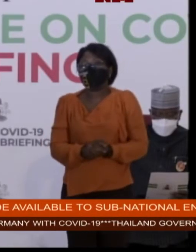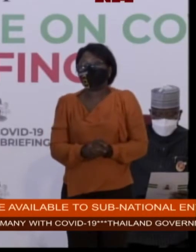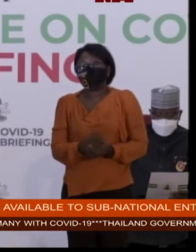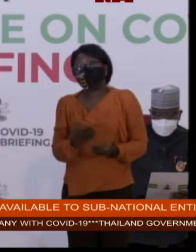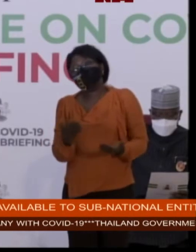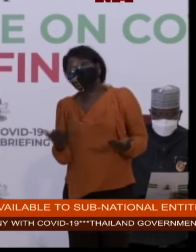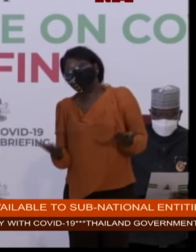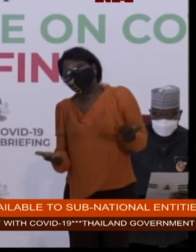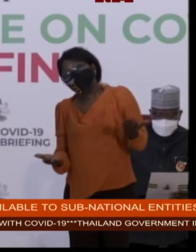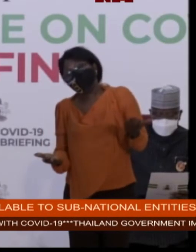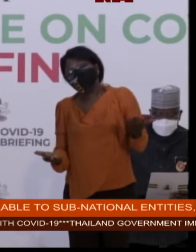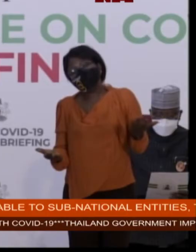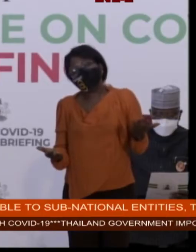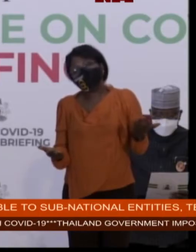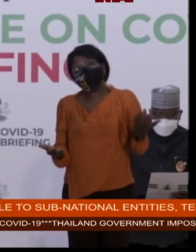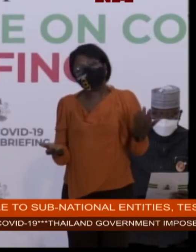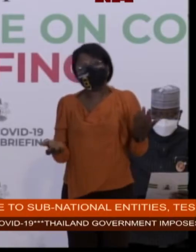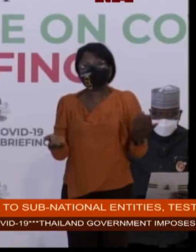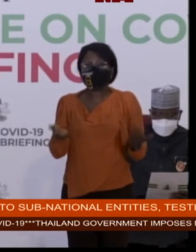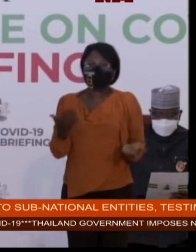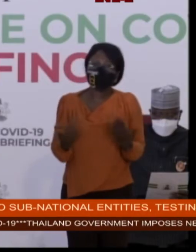of